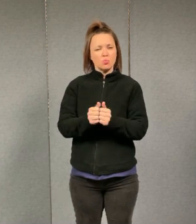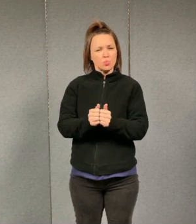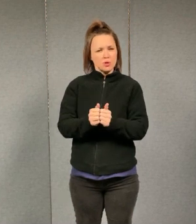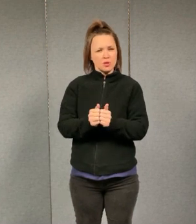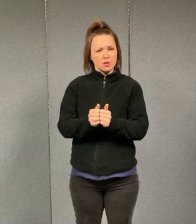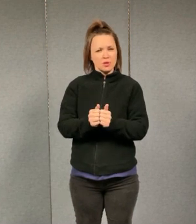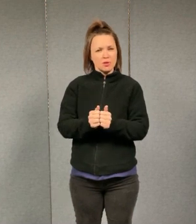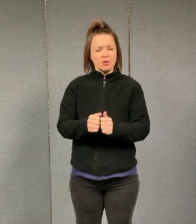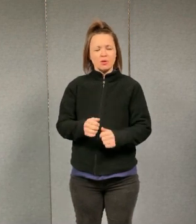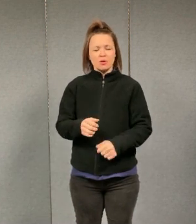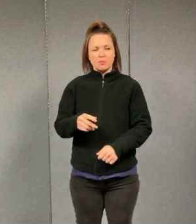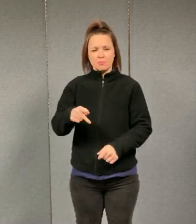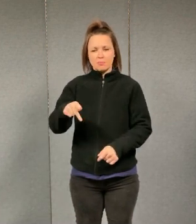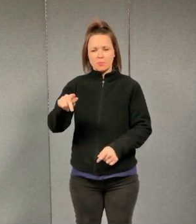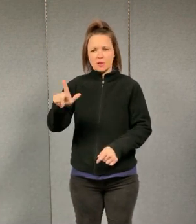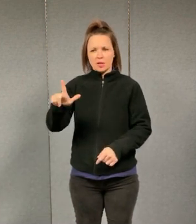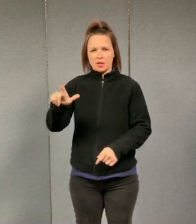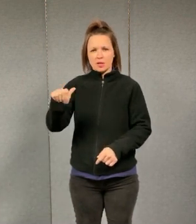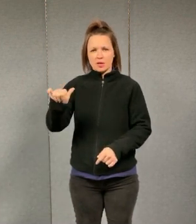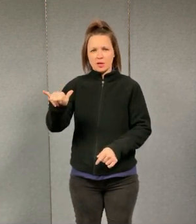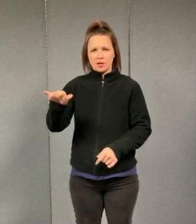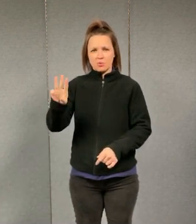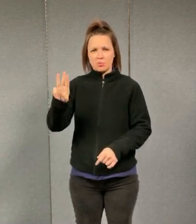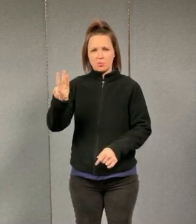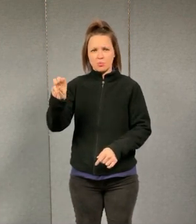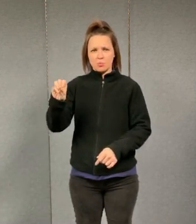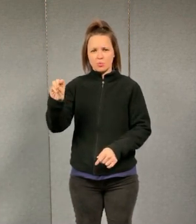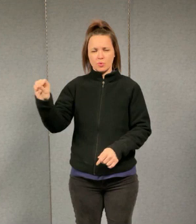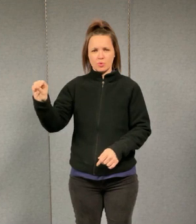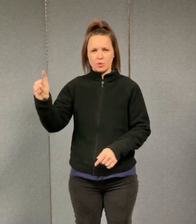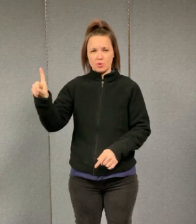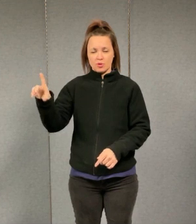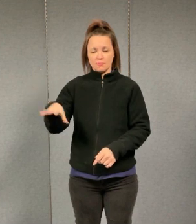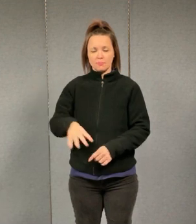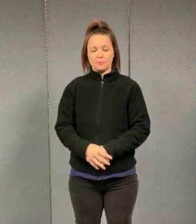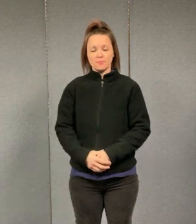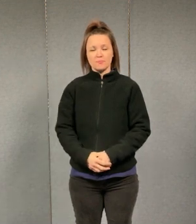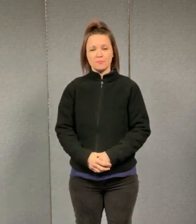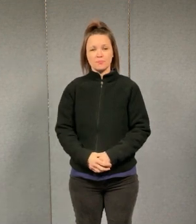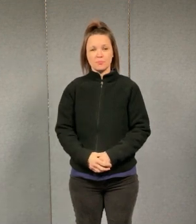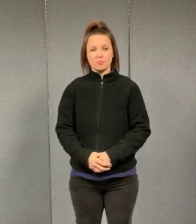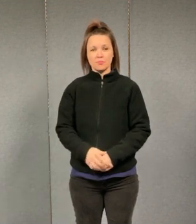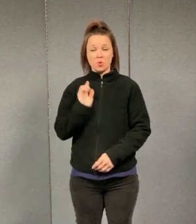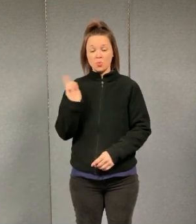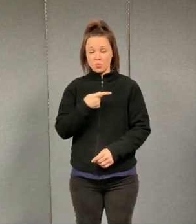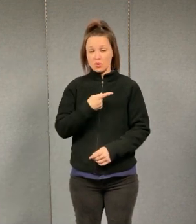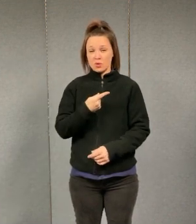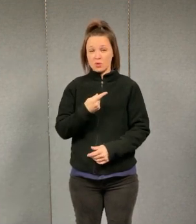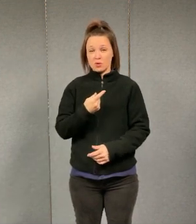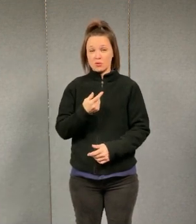wants it to have a cement floor. We are going to use geometry to show how Mr.